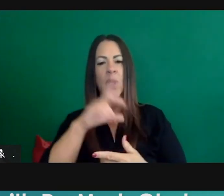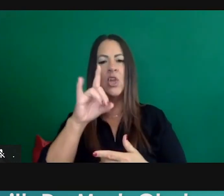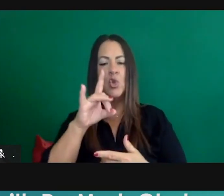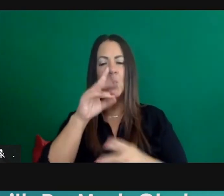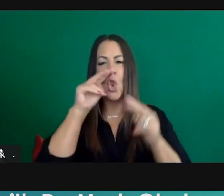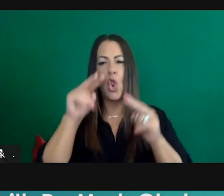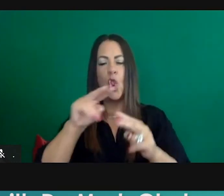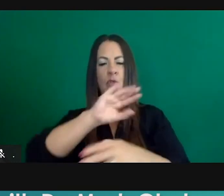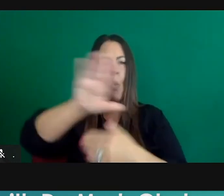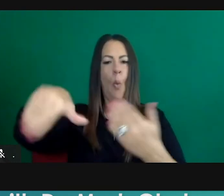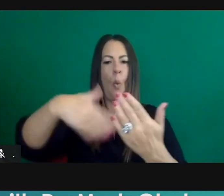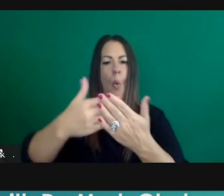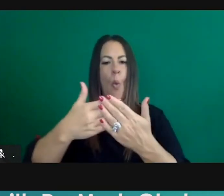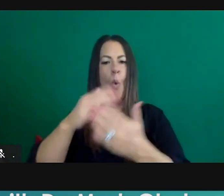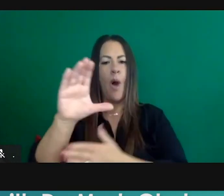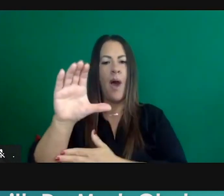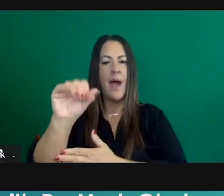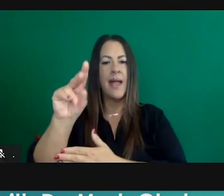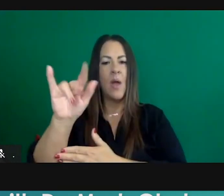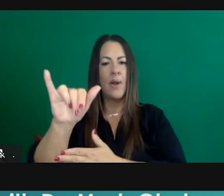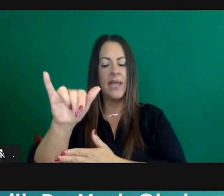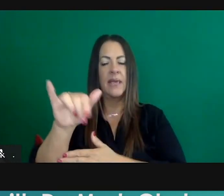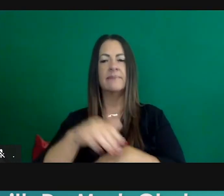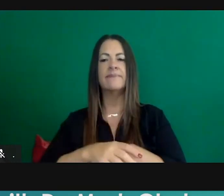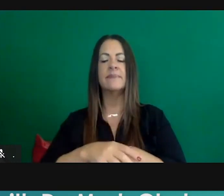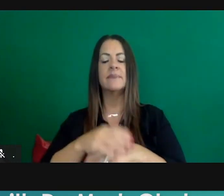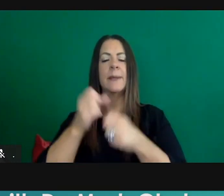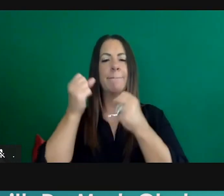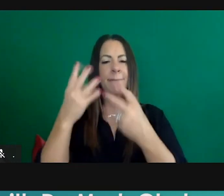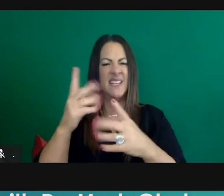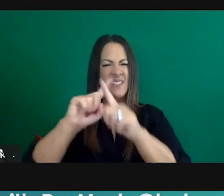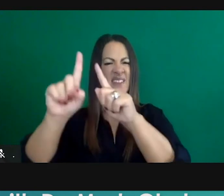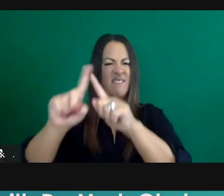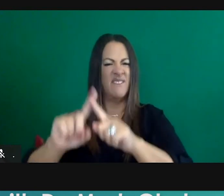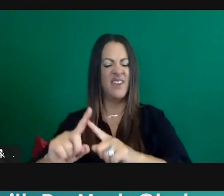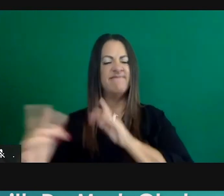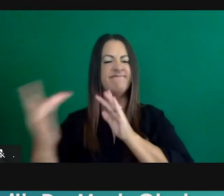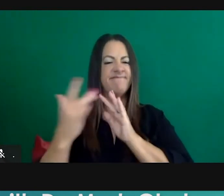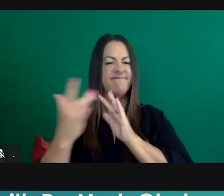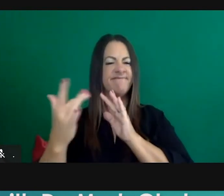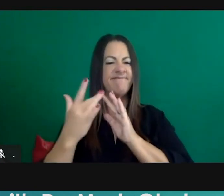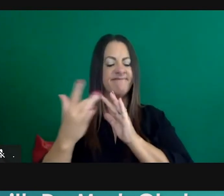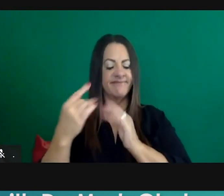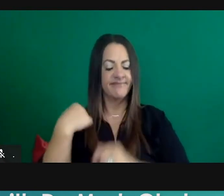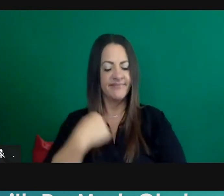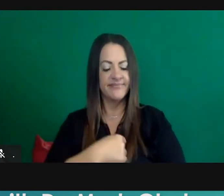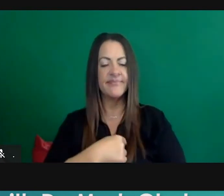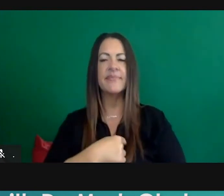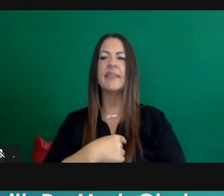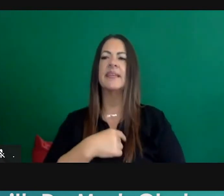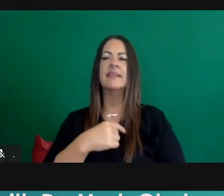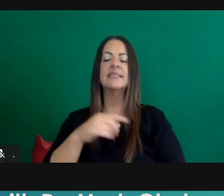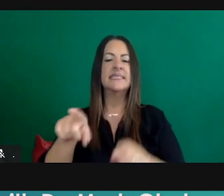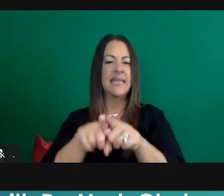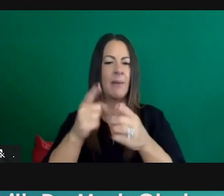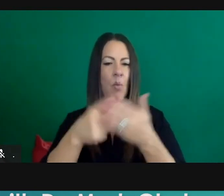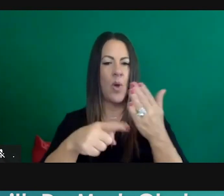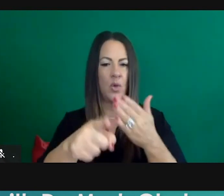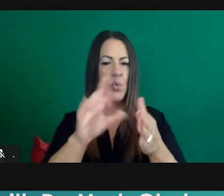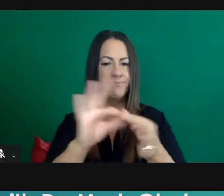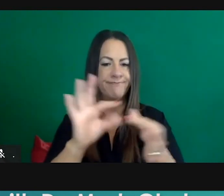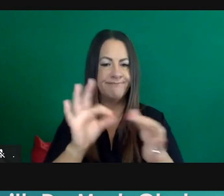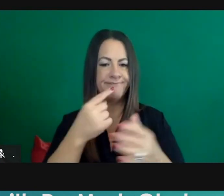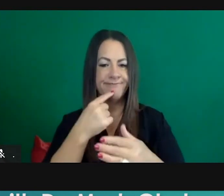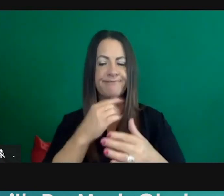entire response, had many counties step forward and highlight exactly what your statement highlights, that we